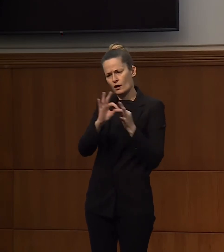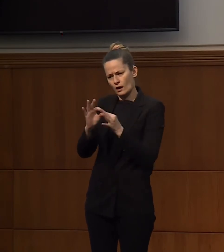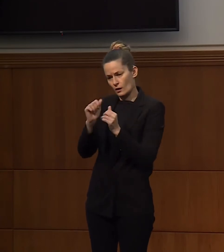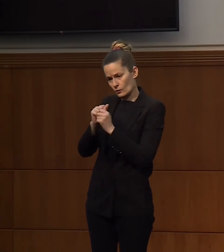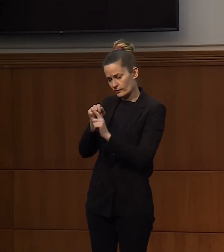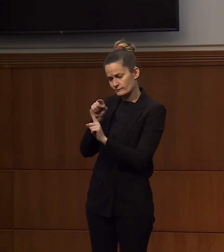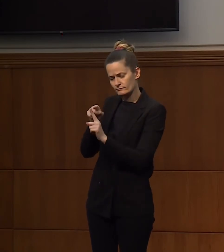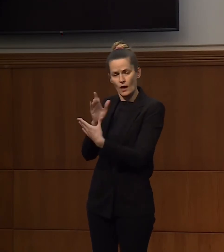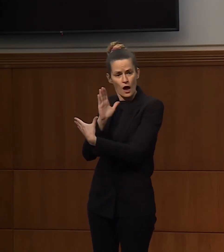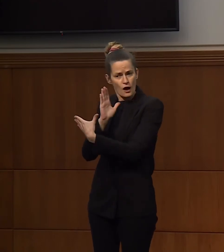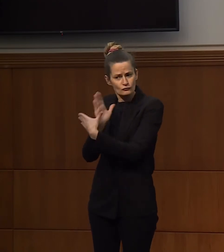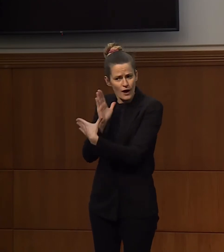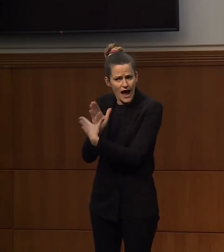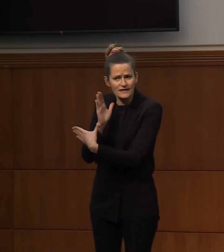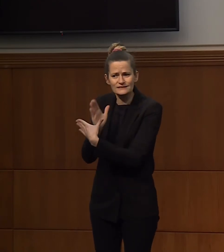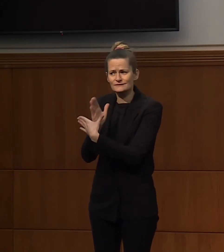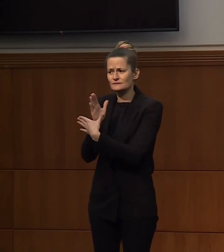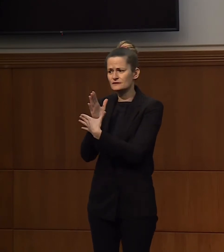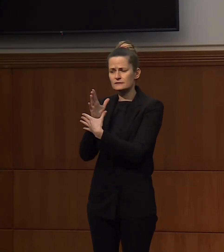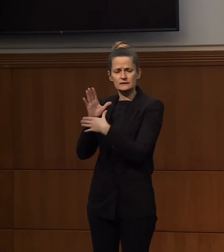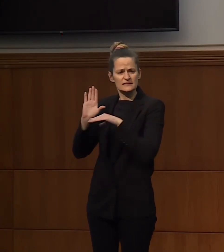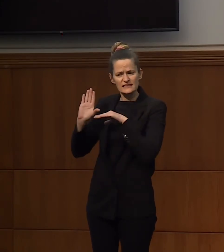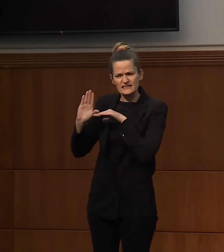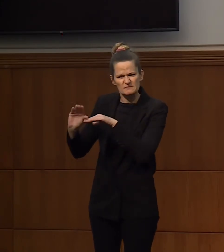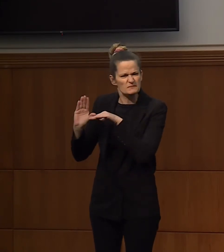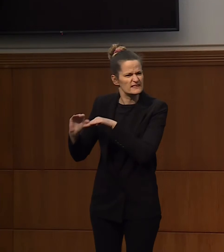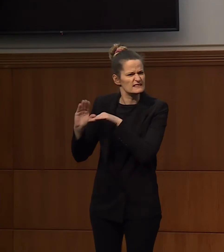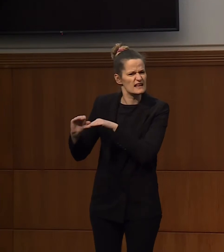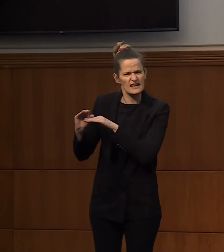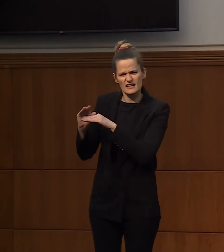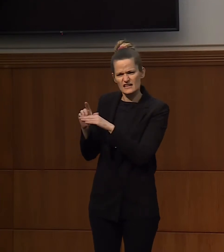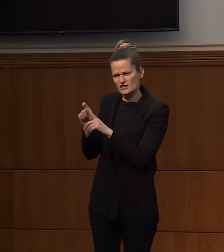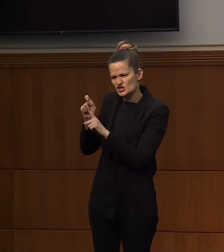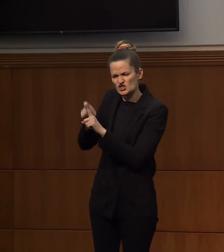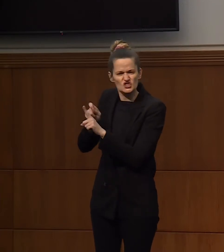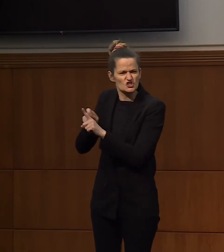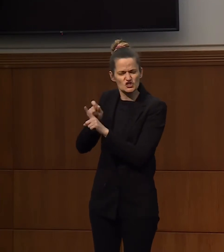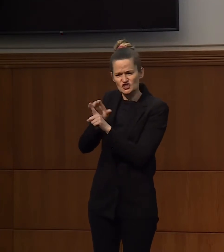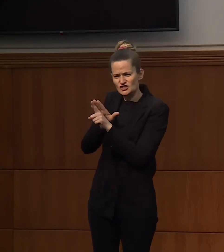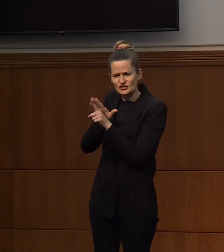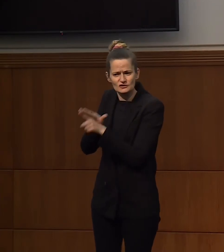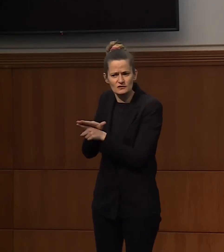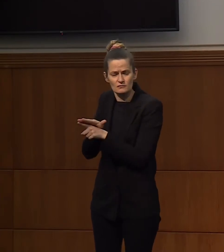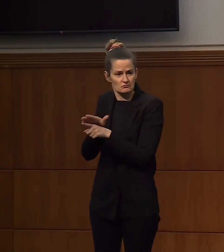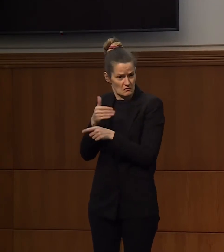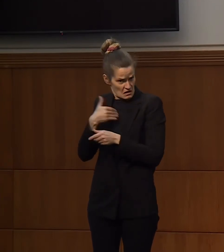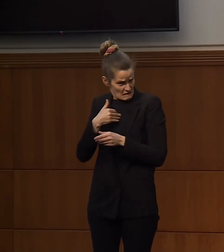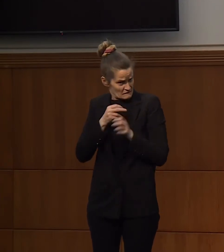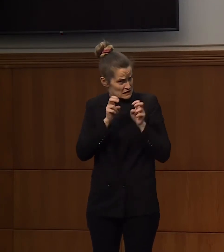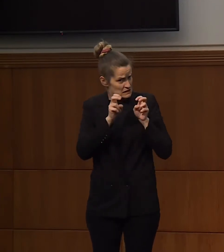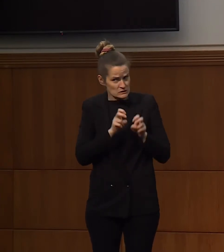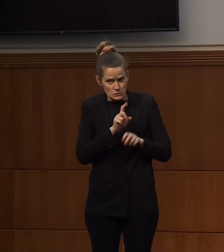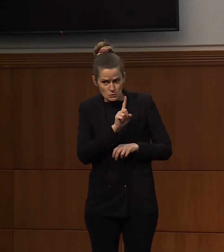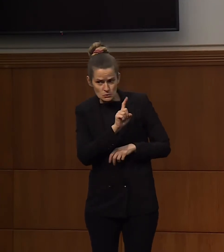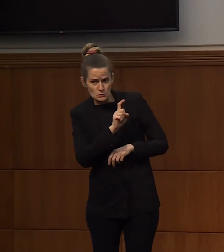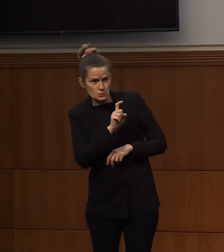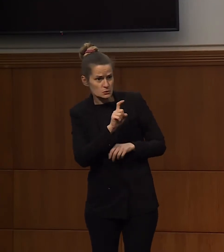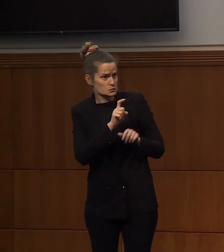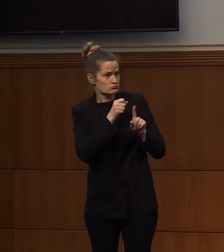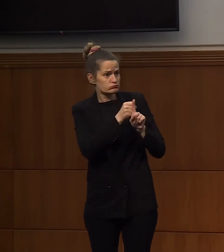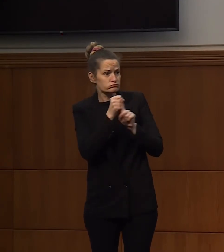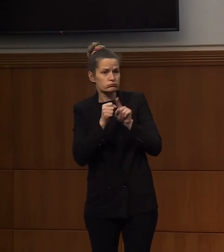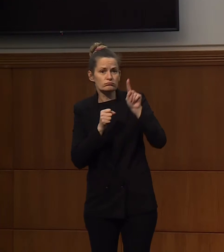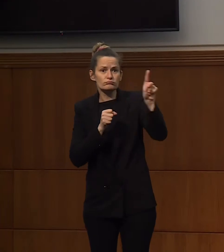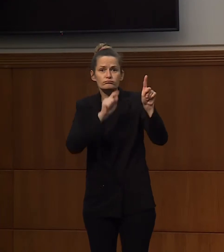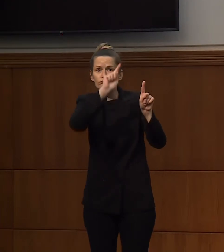or any other unusual reports about problems at the polls between observers and monitors, anything like